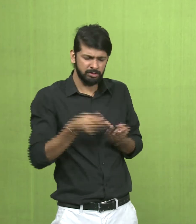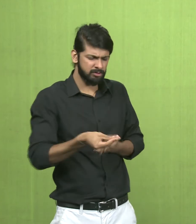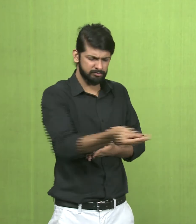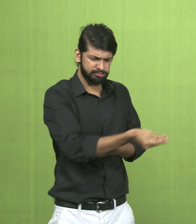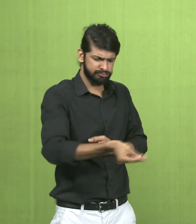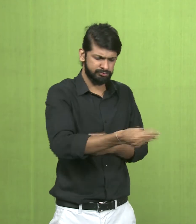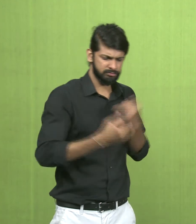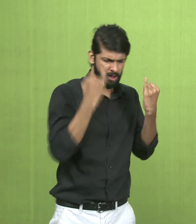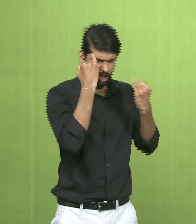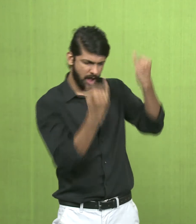designs.